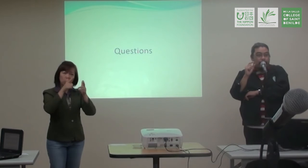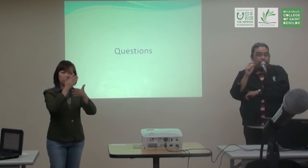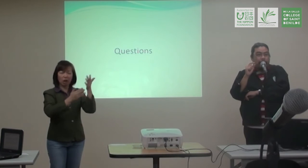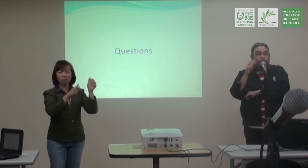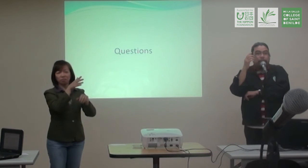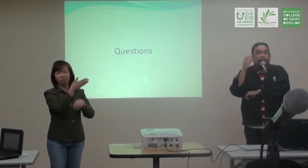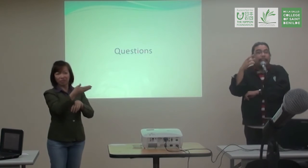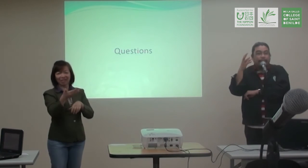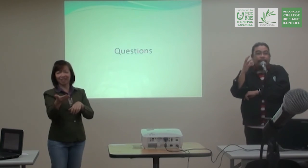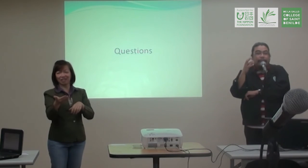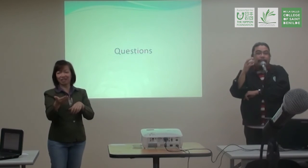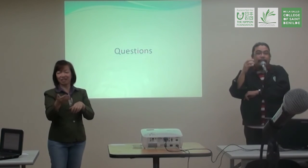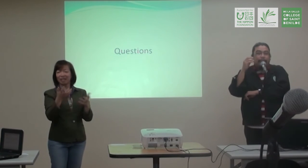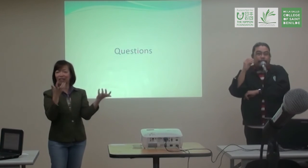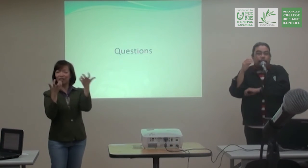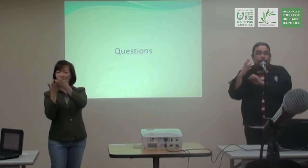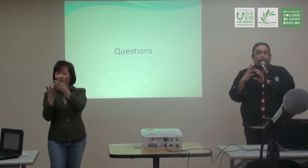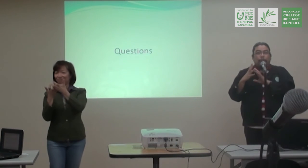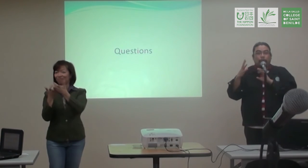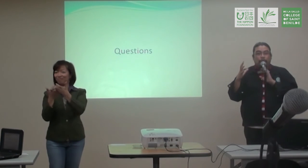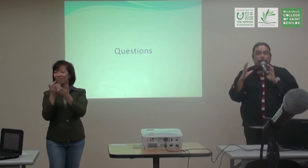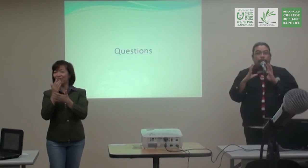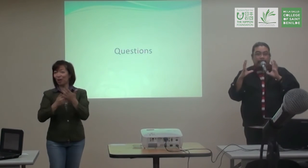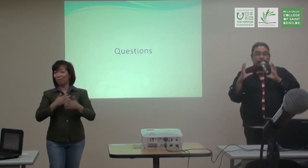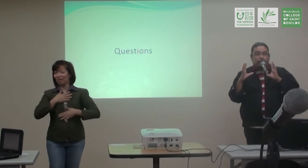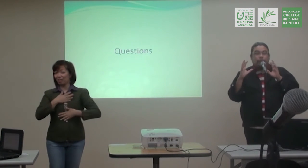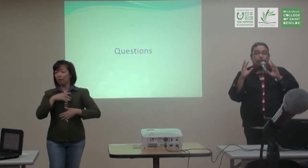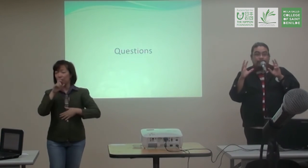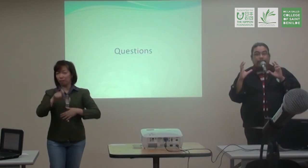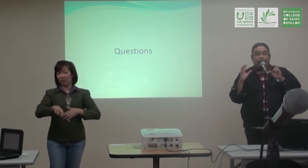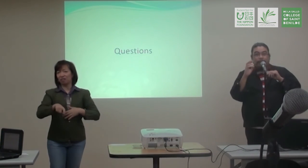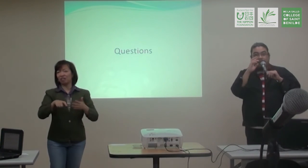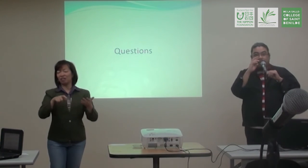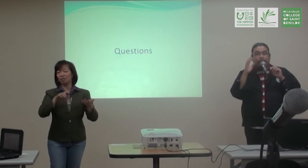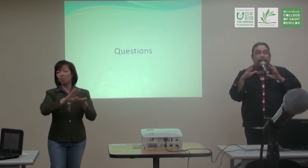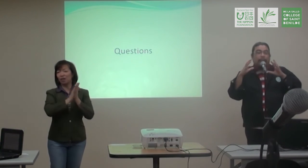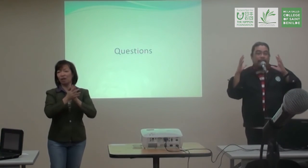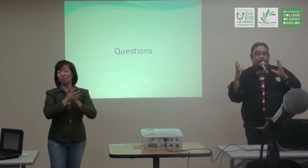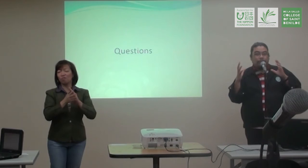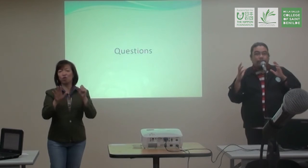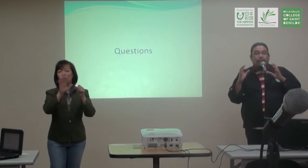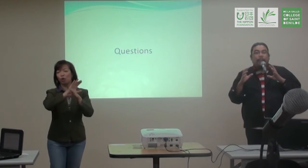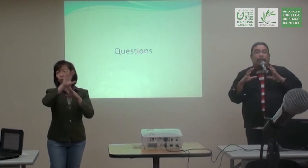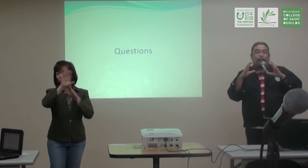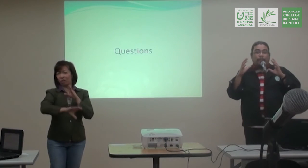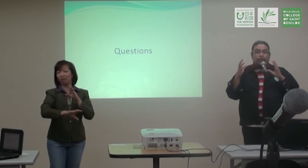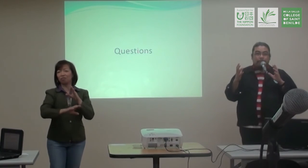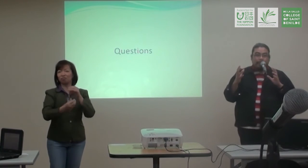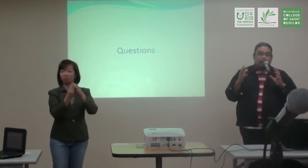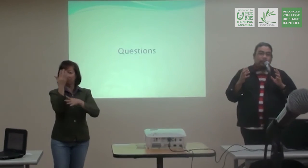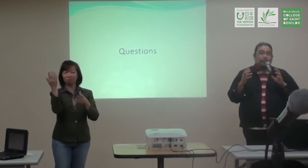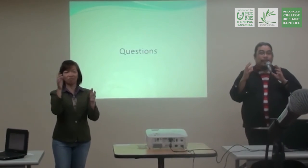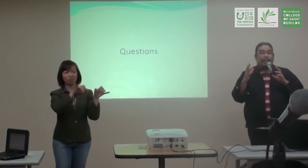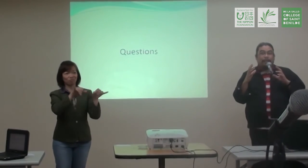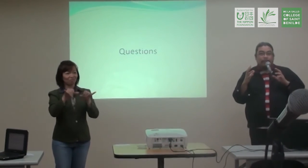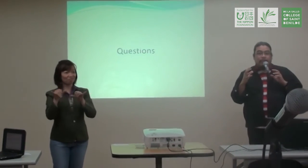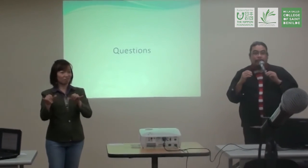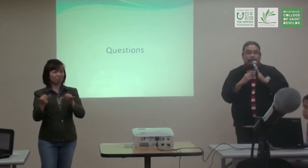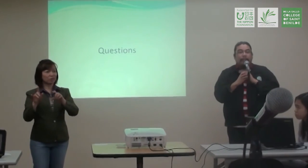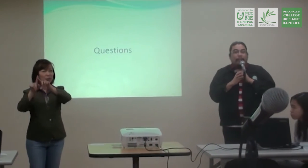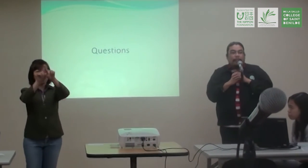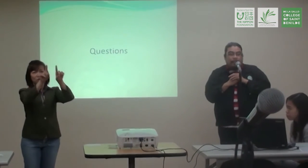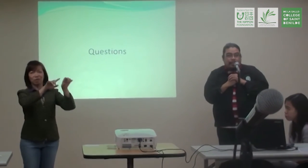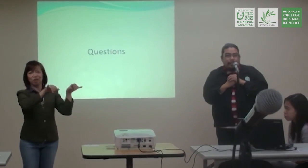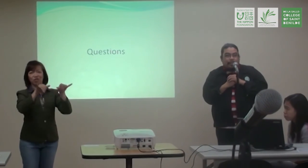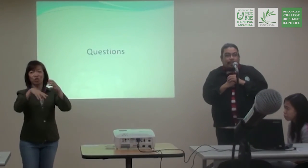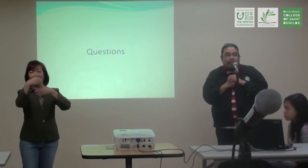contribute to one's happiness. But ideally, it should be a full-blown measure of one's happiness. Now, there are a lot of available measures really out there,